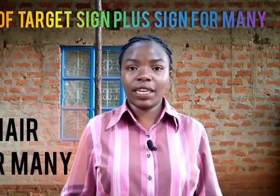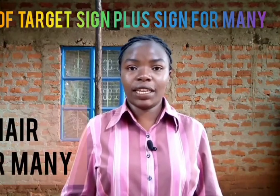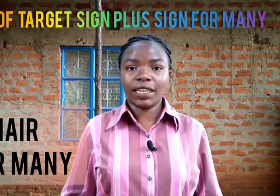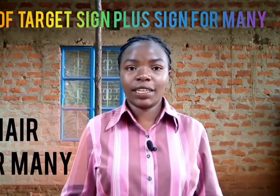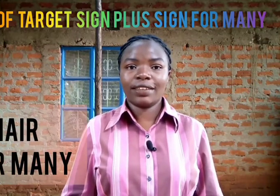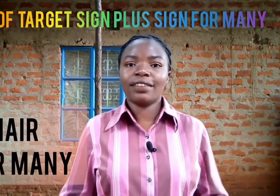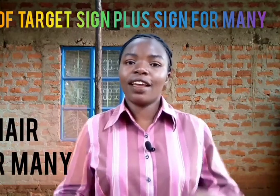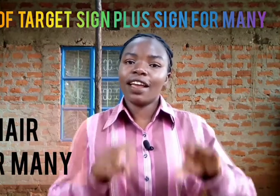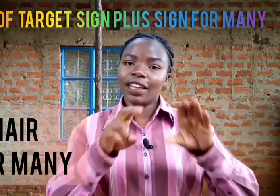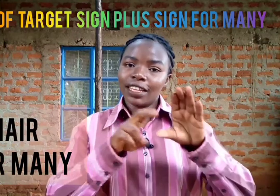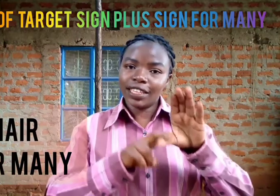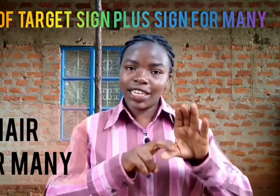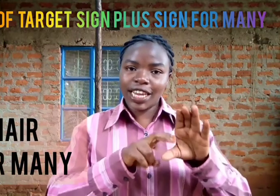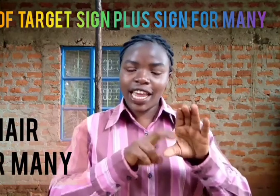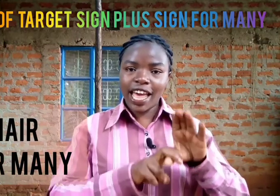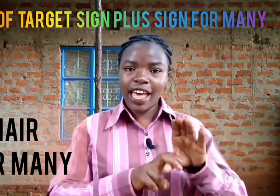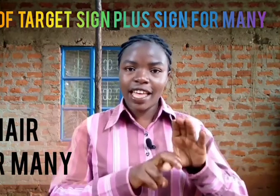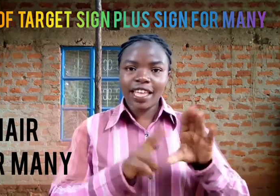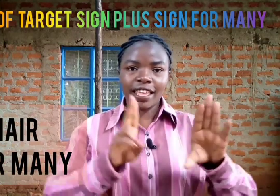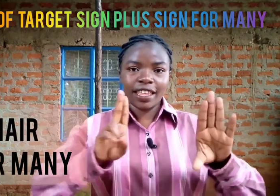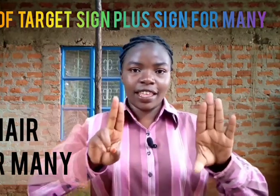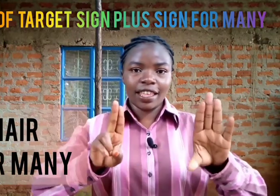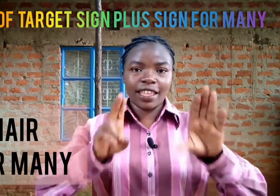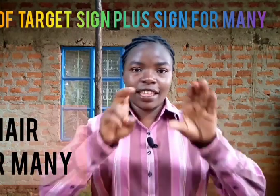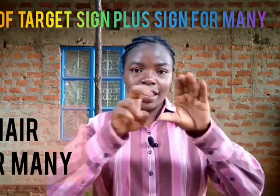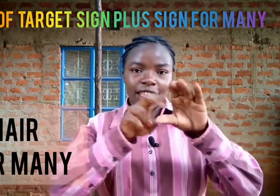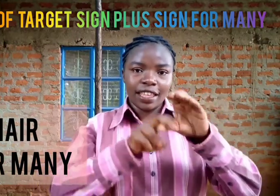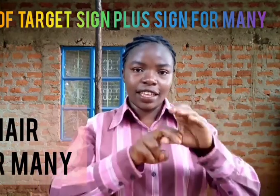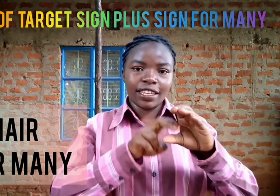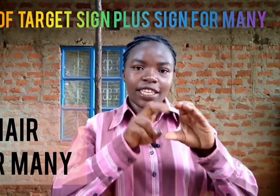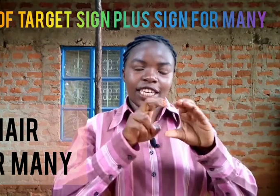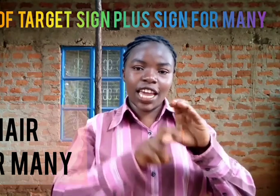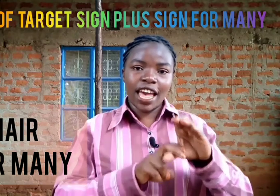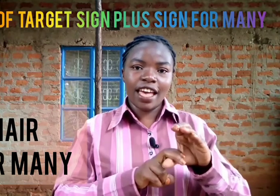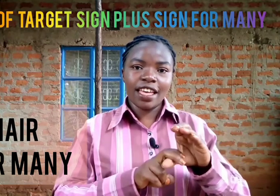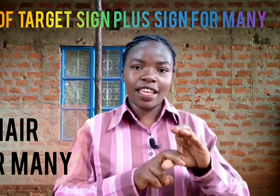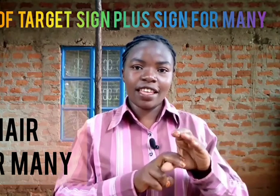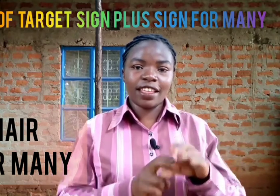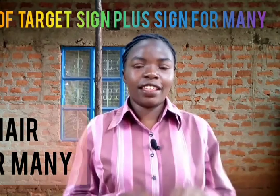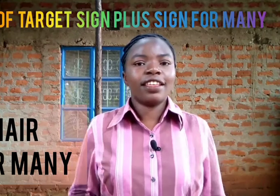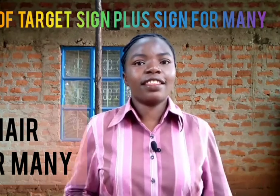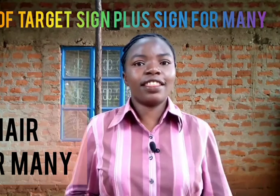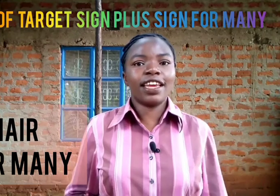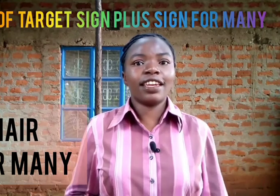chair Chair, chair, then